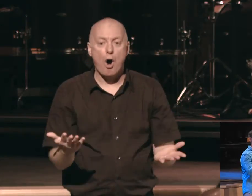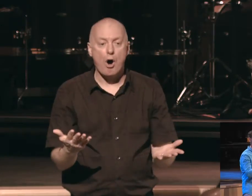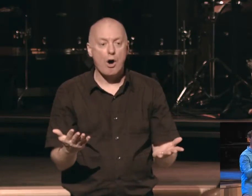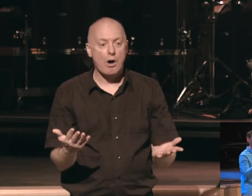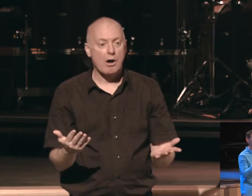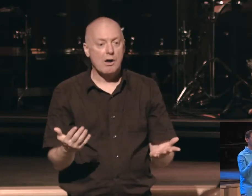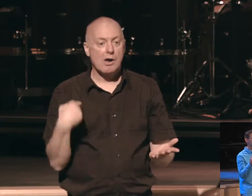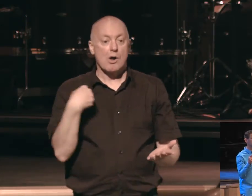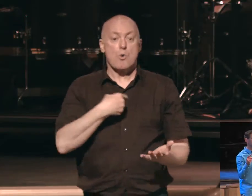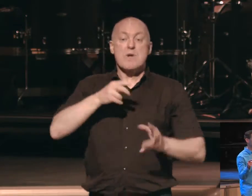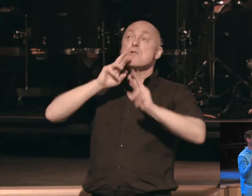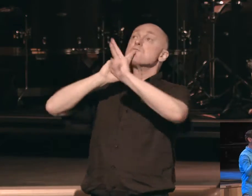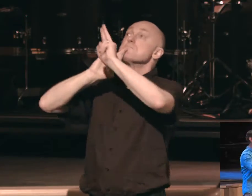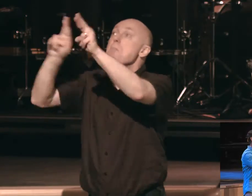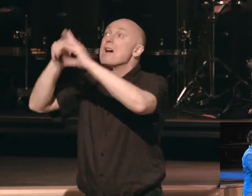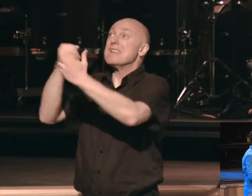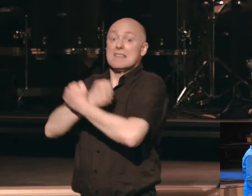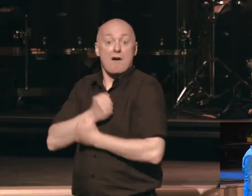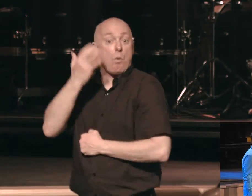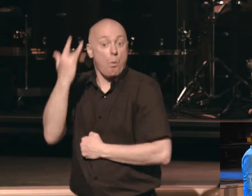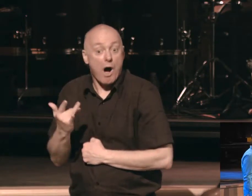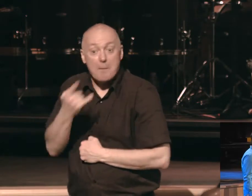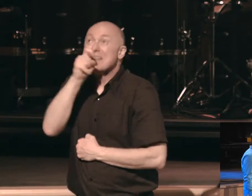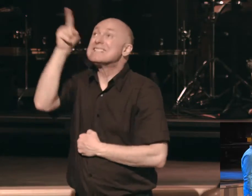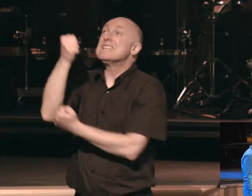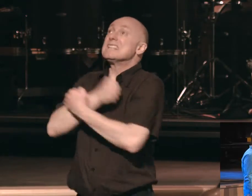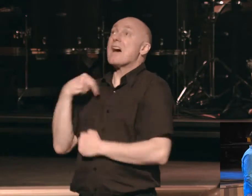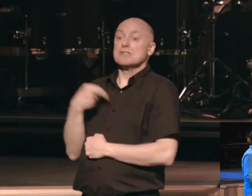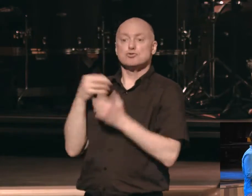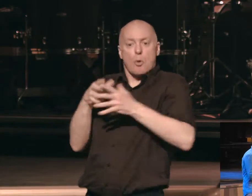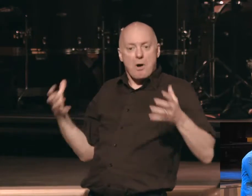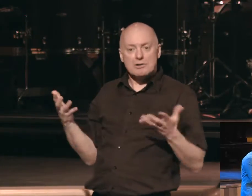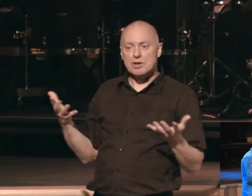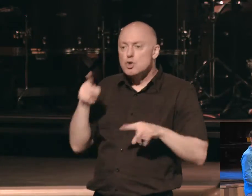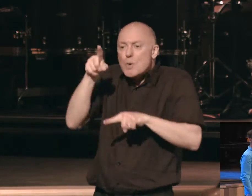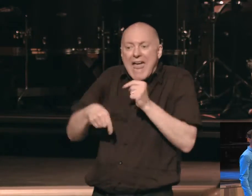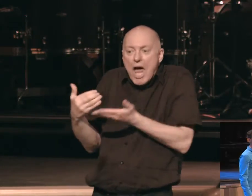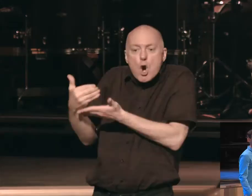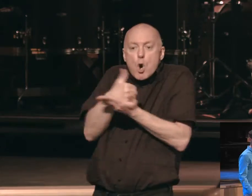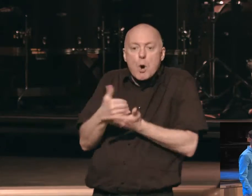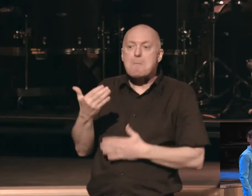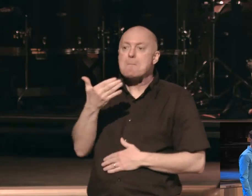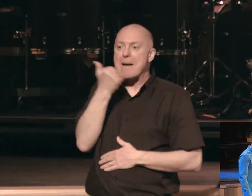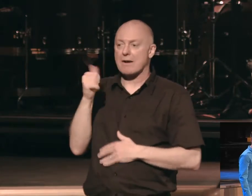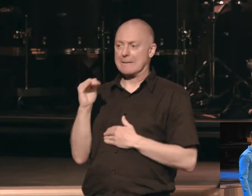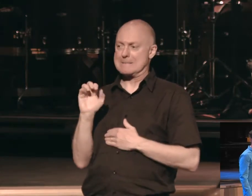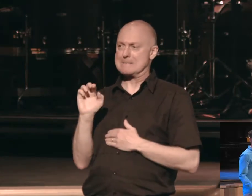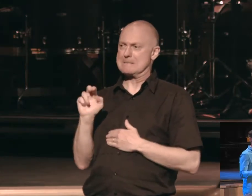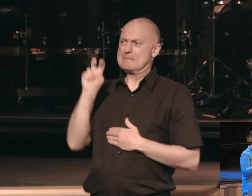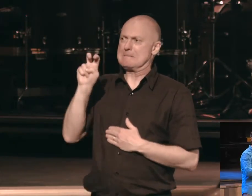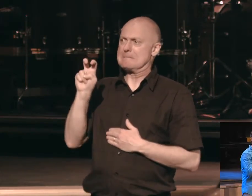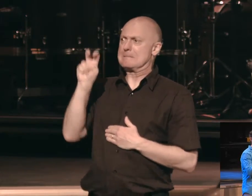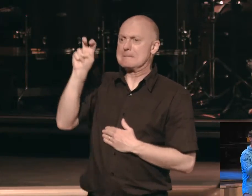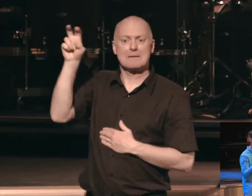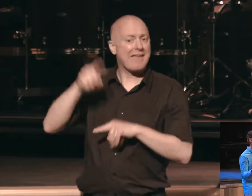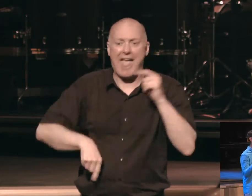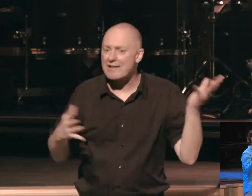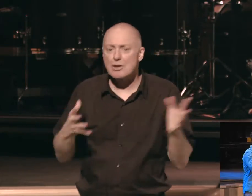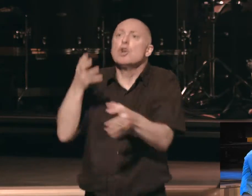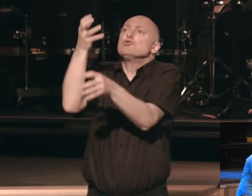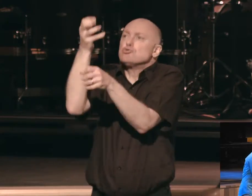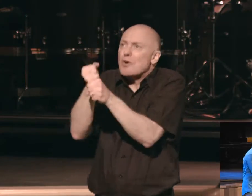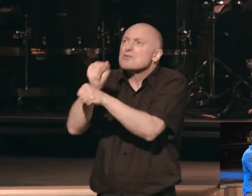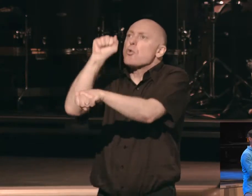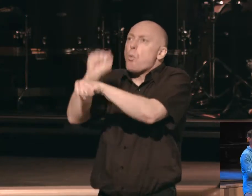we respond in love to Jesus Christ because we have been loved so much. You can't earn a better favor or status with God. You trust in the work